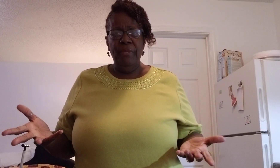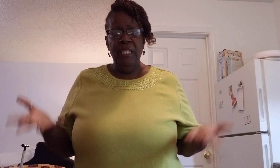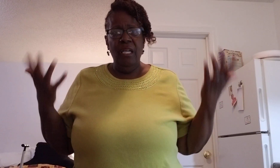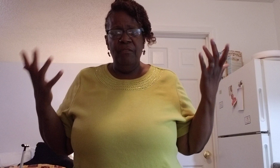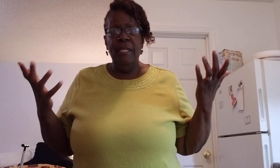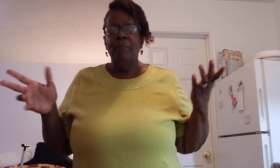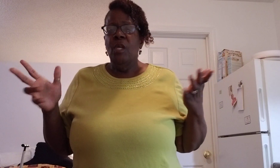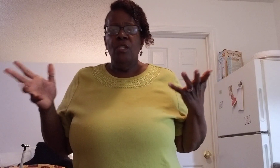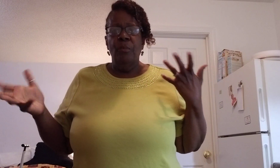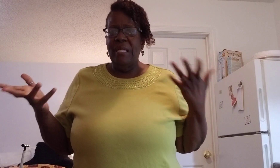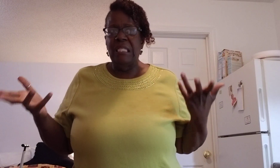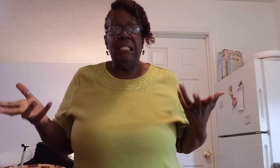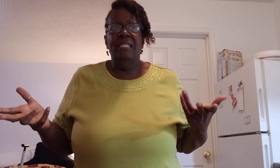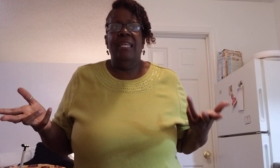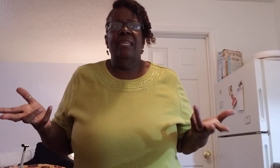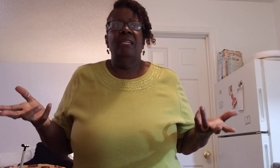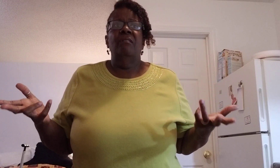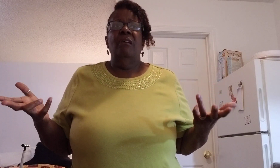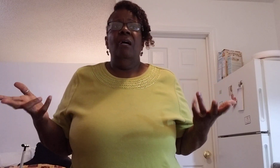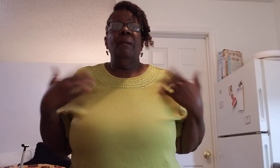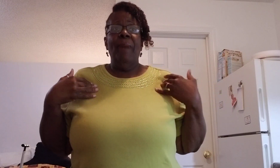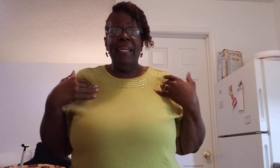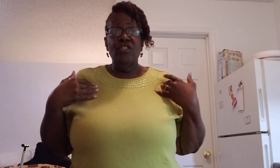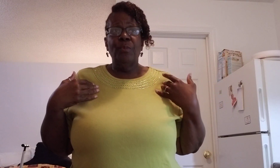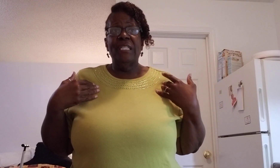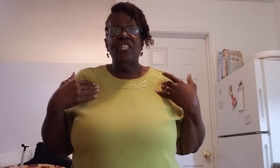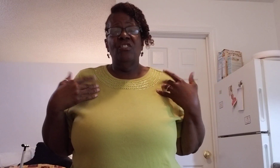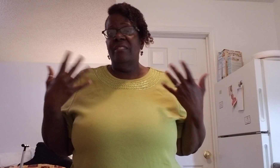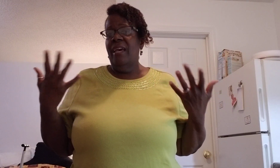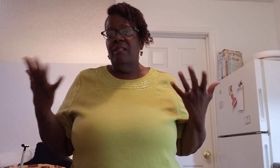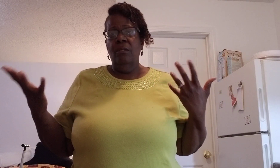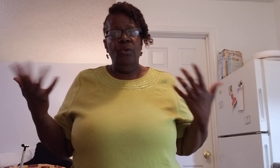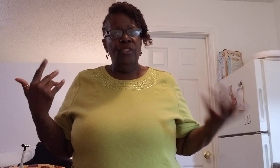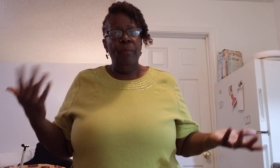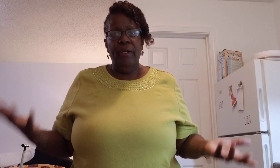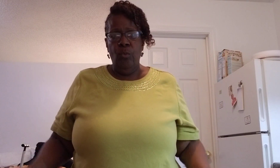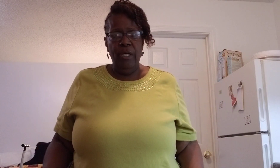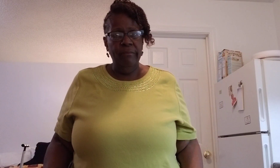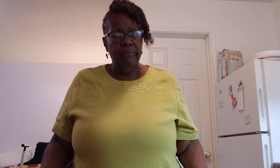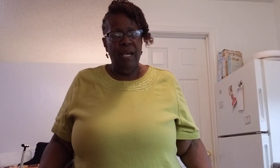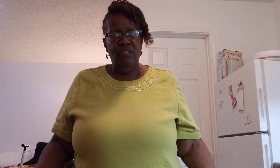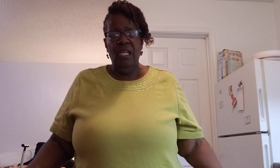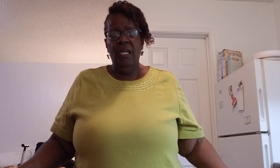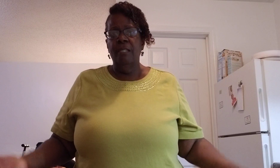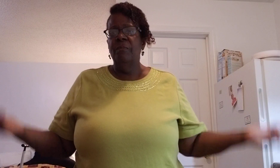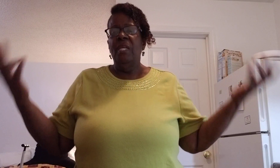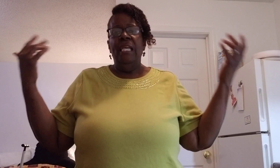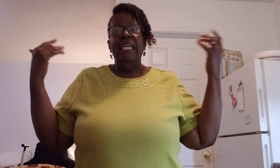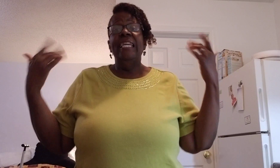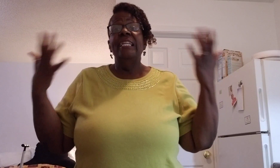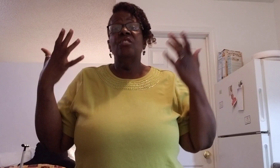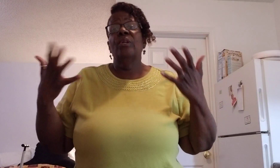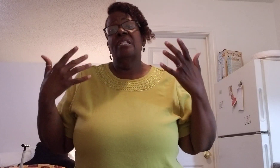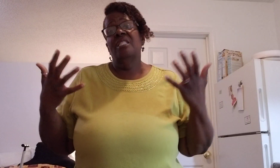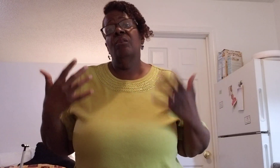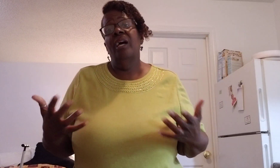me? So basically saying, in my interpretation, is that, Lord, no matter what I've done, He's going to still love